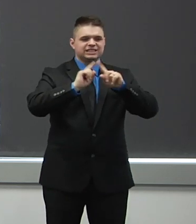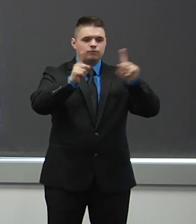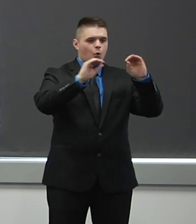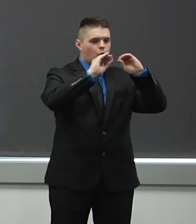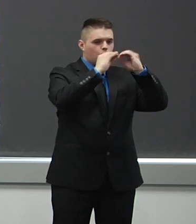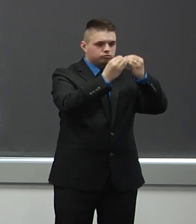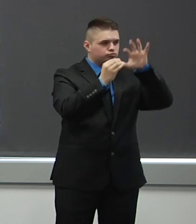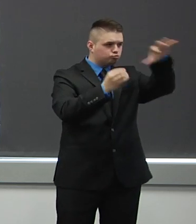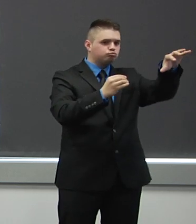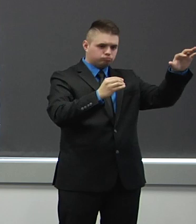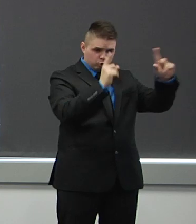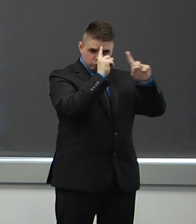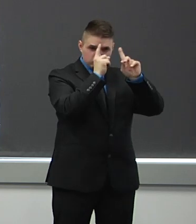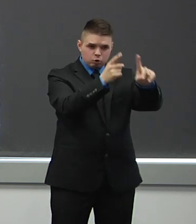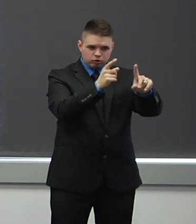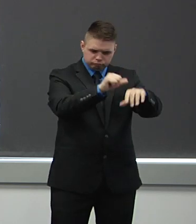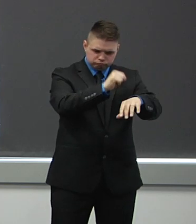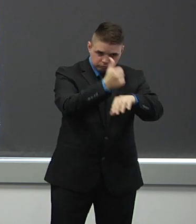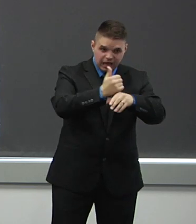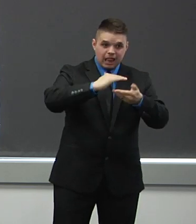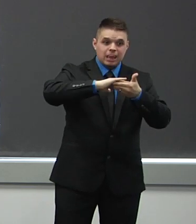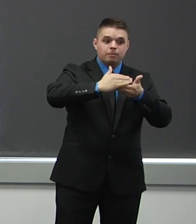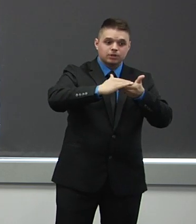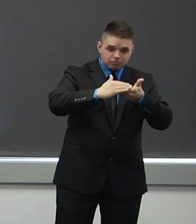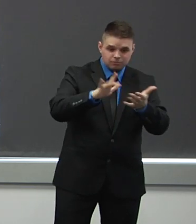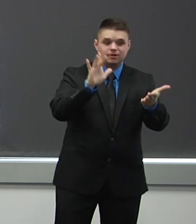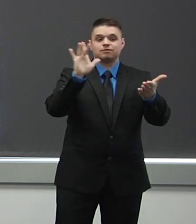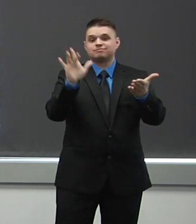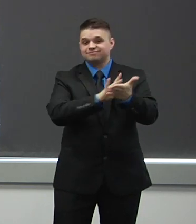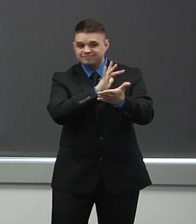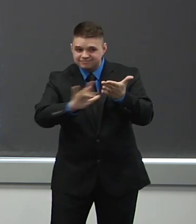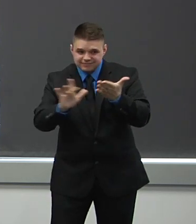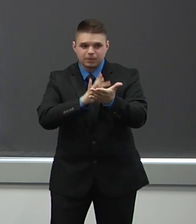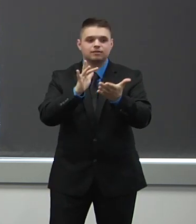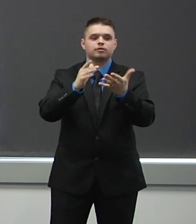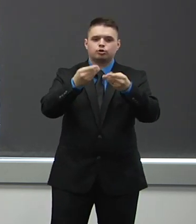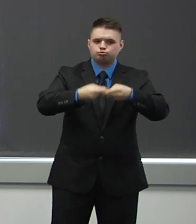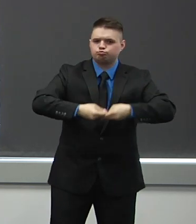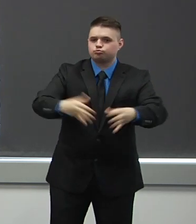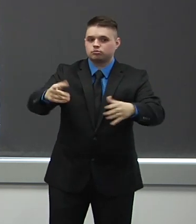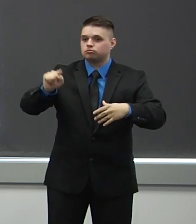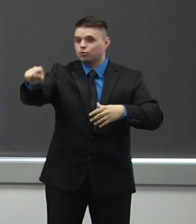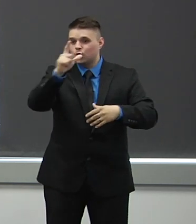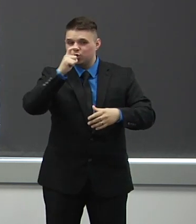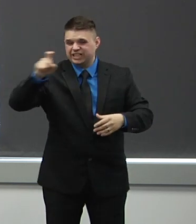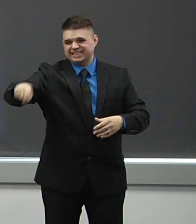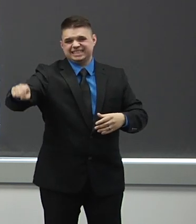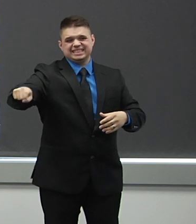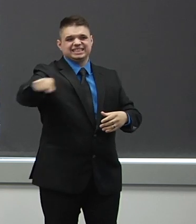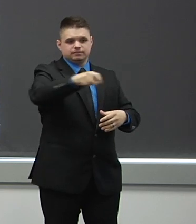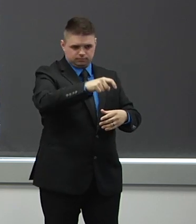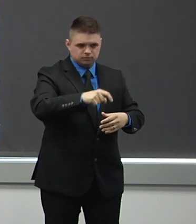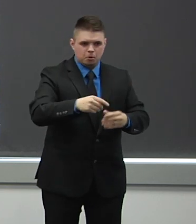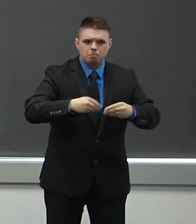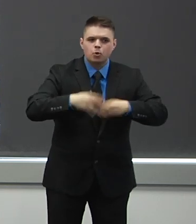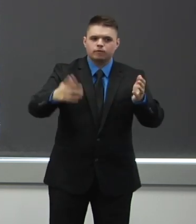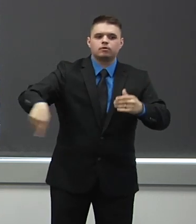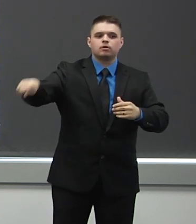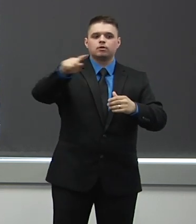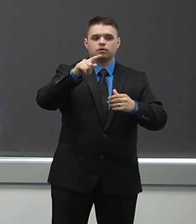put laptops or tablets or other devices in students' hands and provide Wi-Fi hotspots.